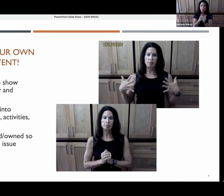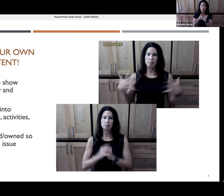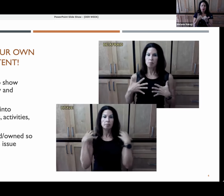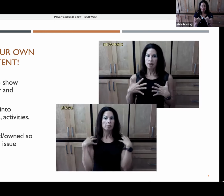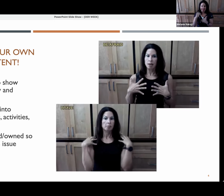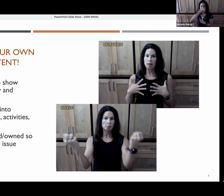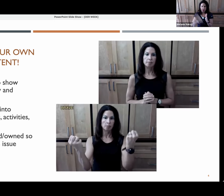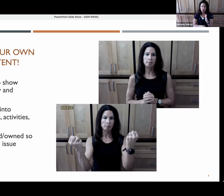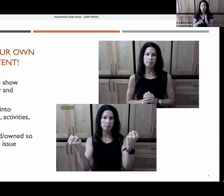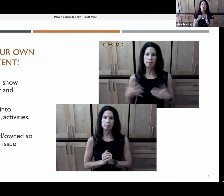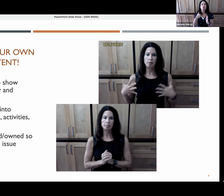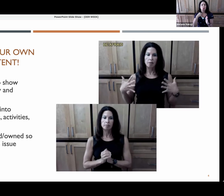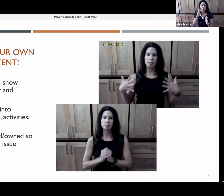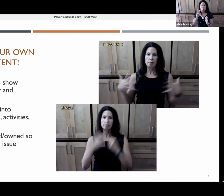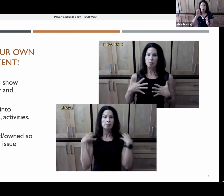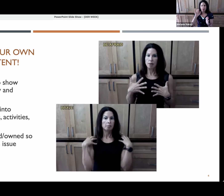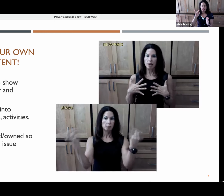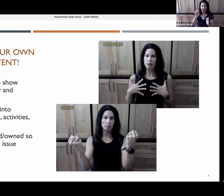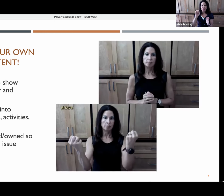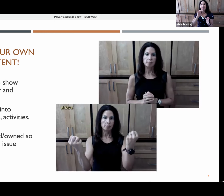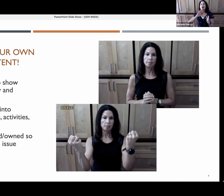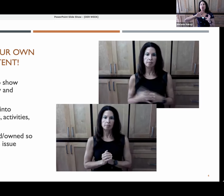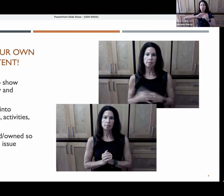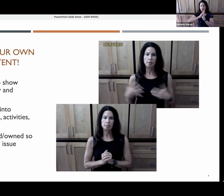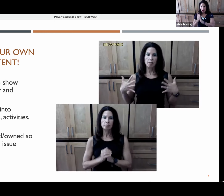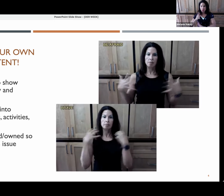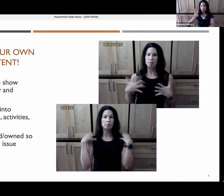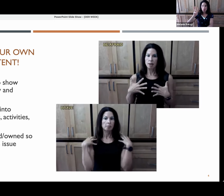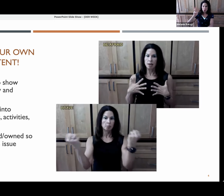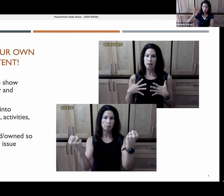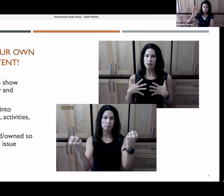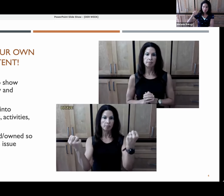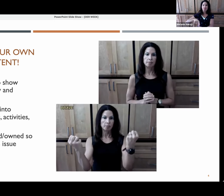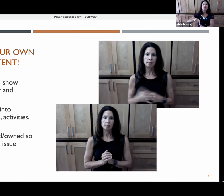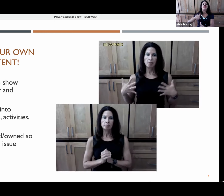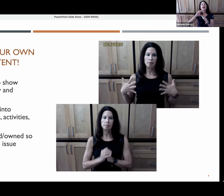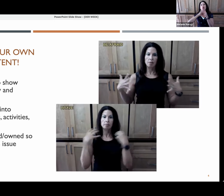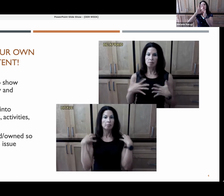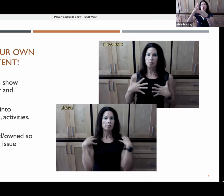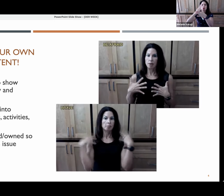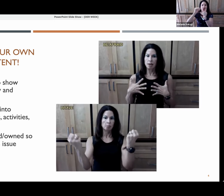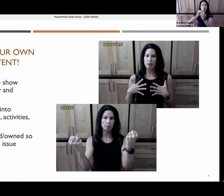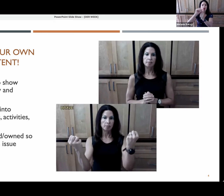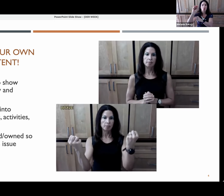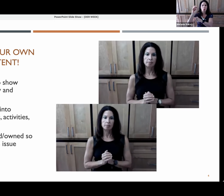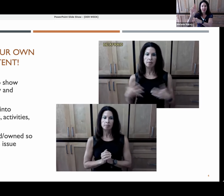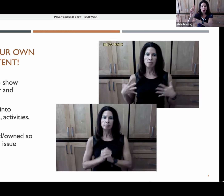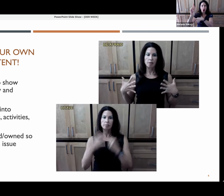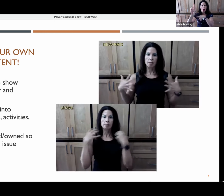to have my next Audern students next semester assist with the website, and they will really be